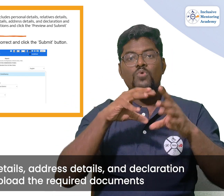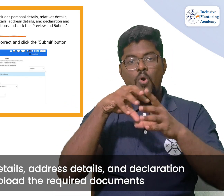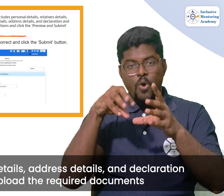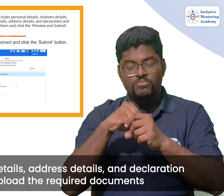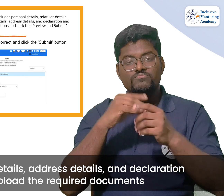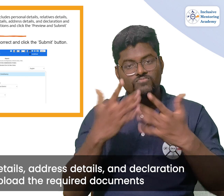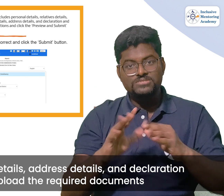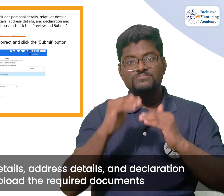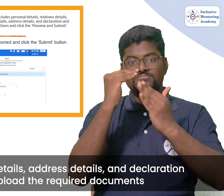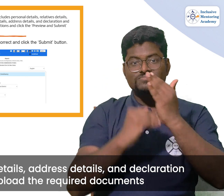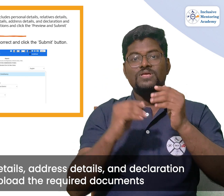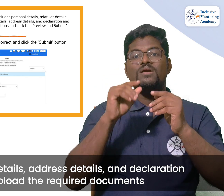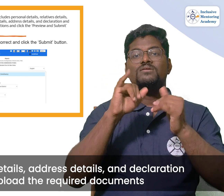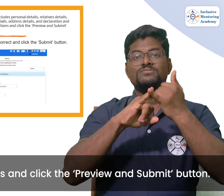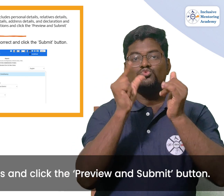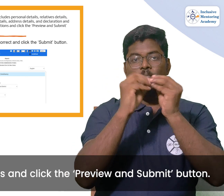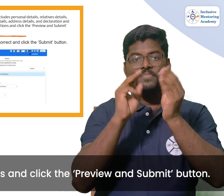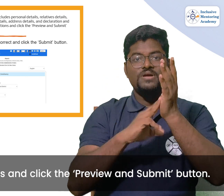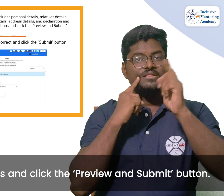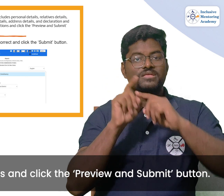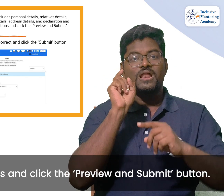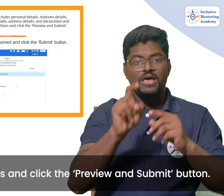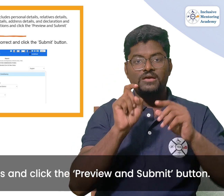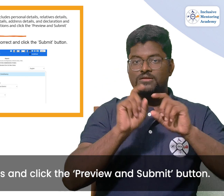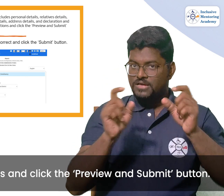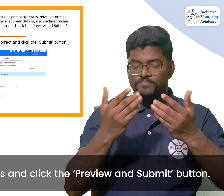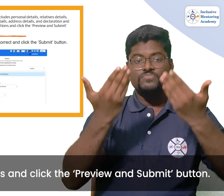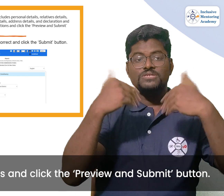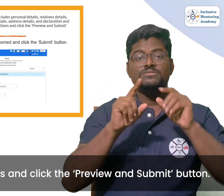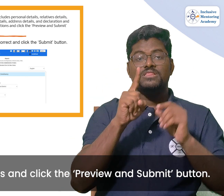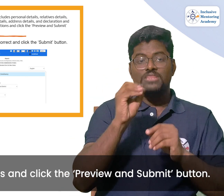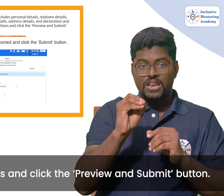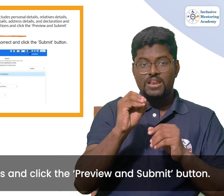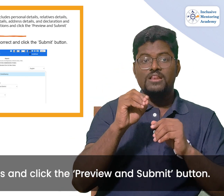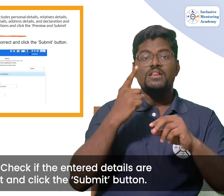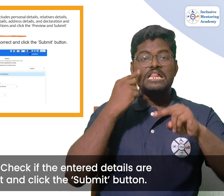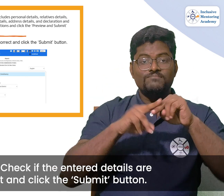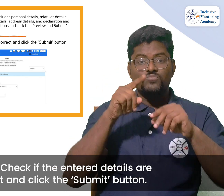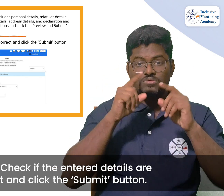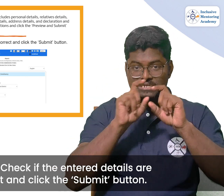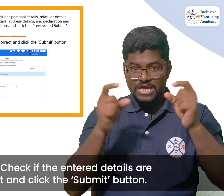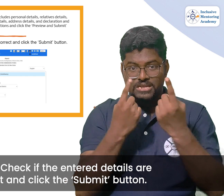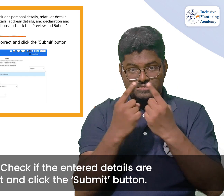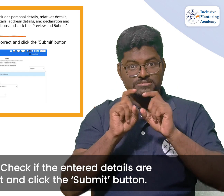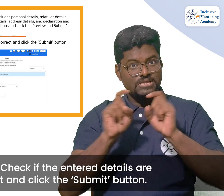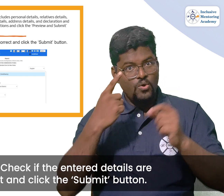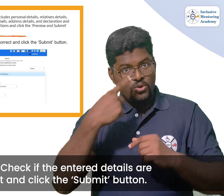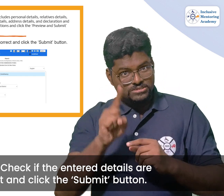documents in the given sections and click the Preview and Submit button. Step 10. Check if the entered details are